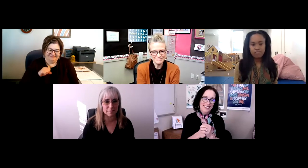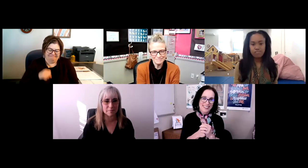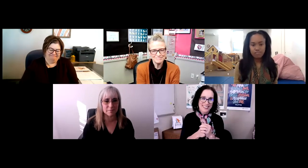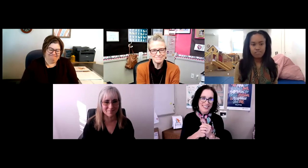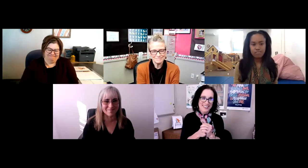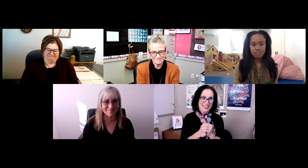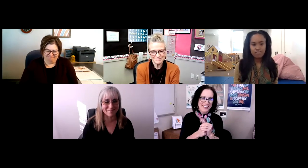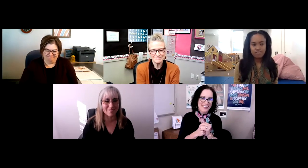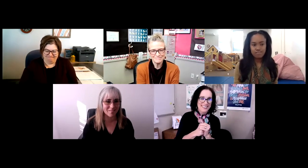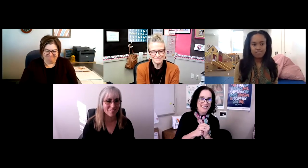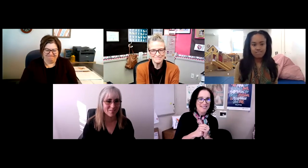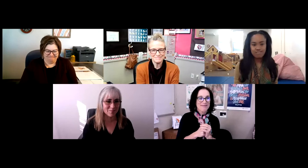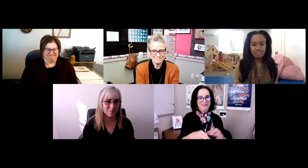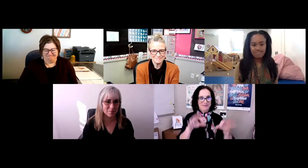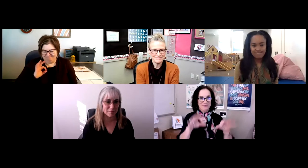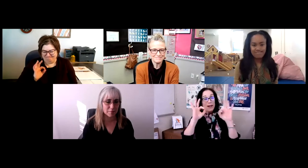very comfortable. So thanks.